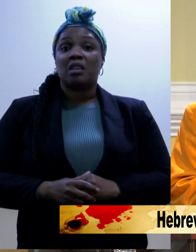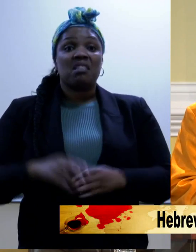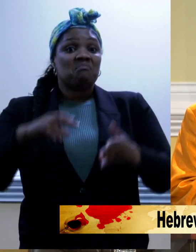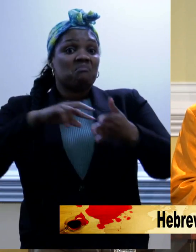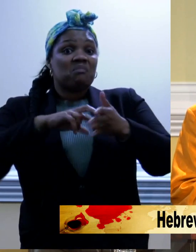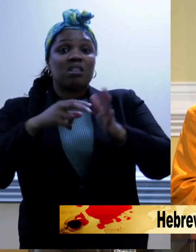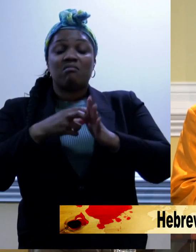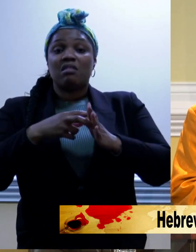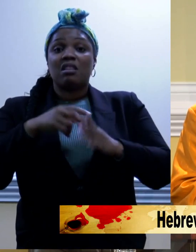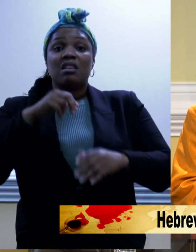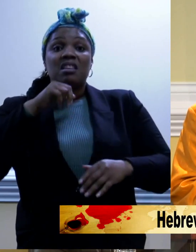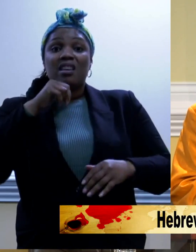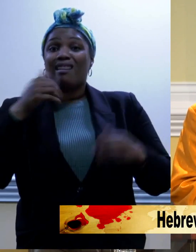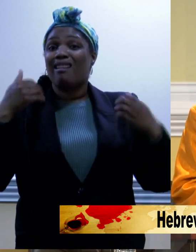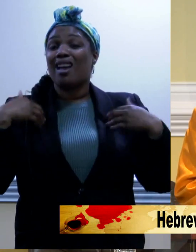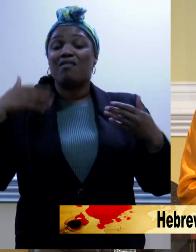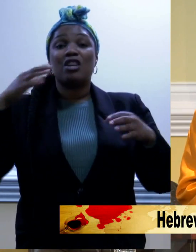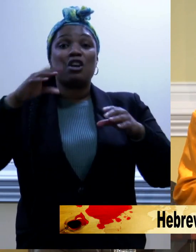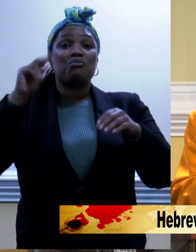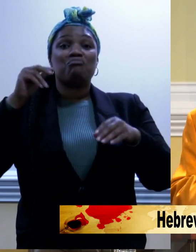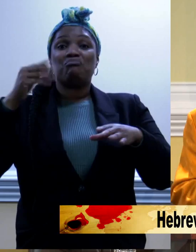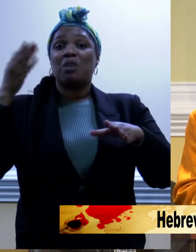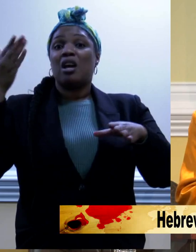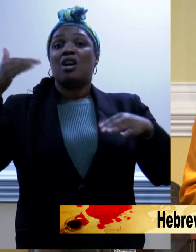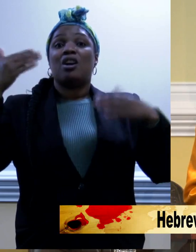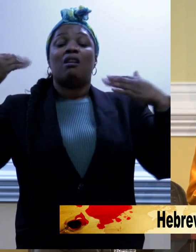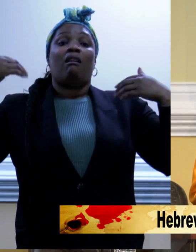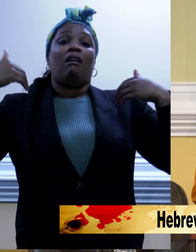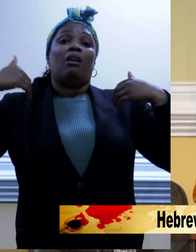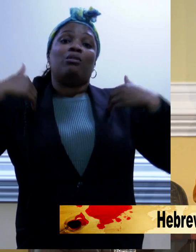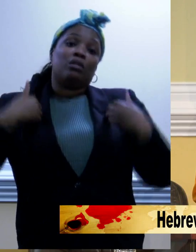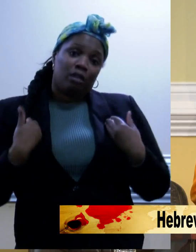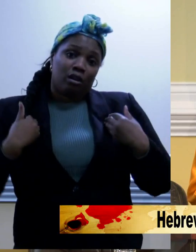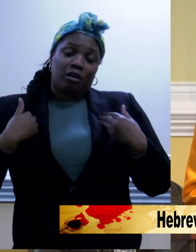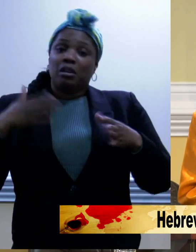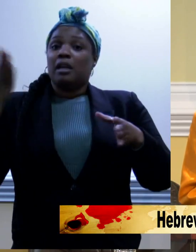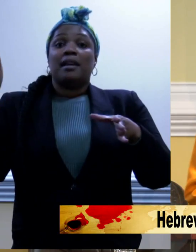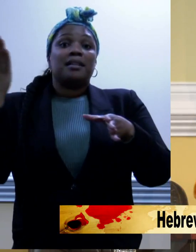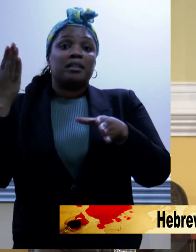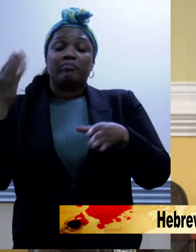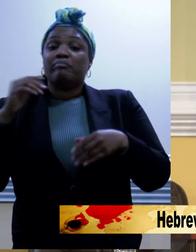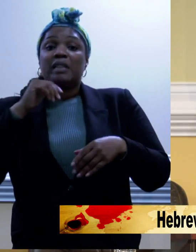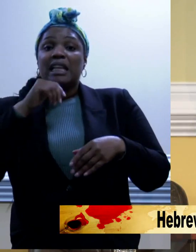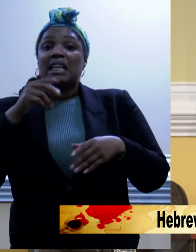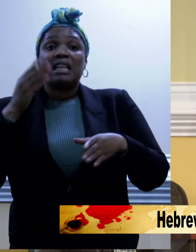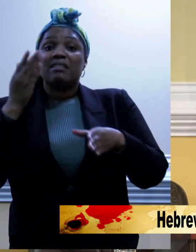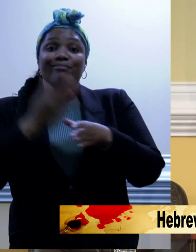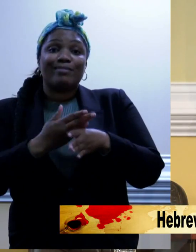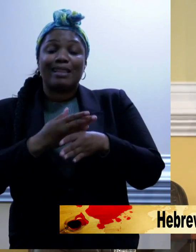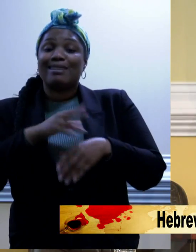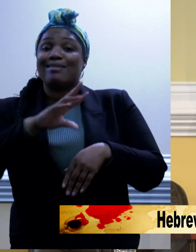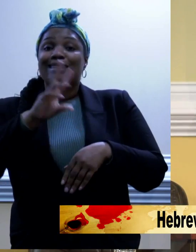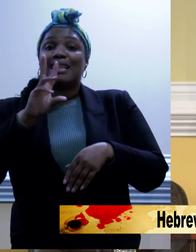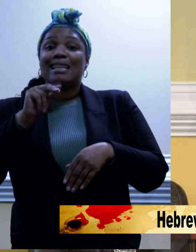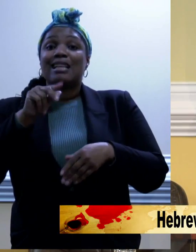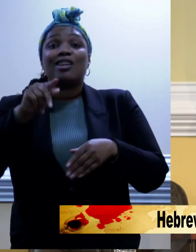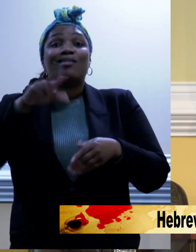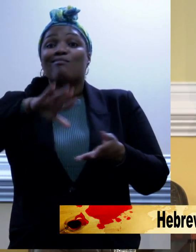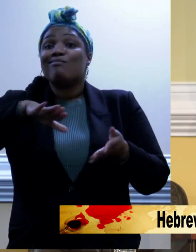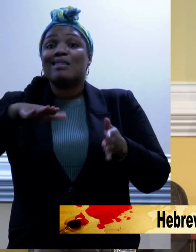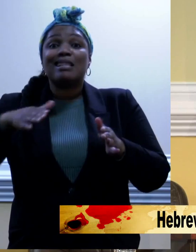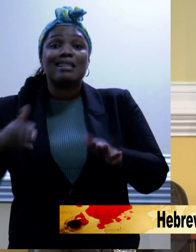means he can't have no break. That means that Jesus can't take up his priesthood because he don't die.